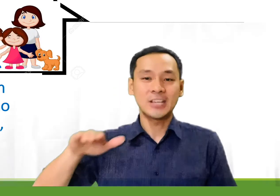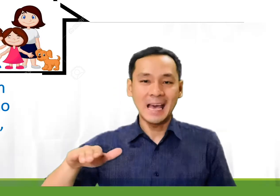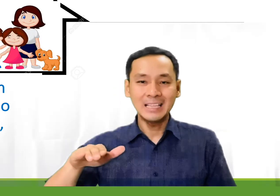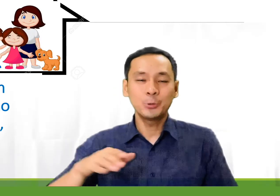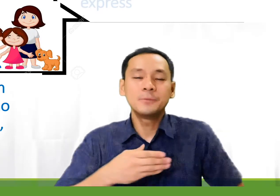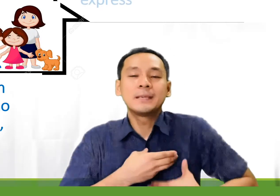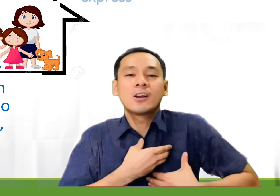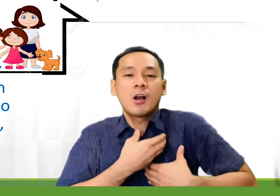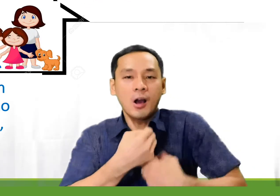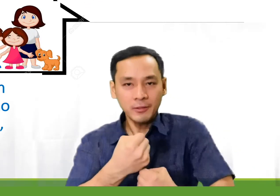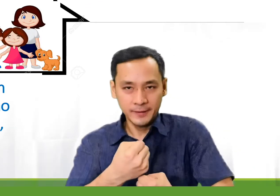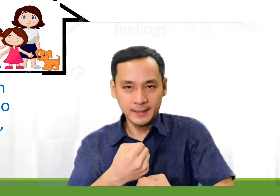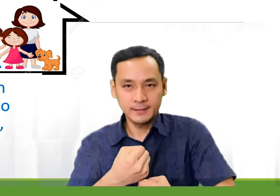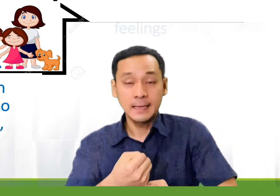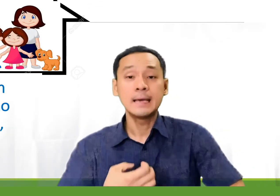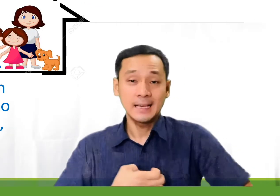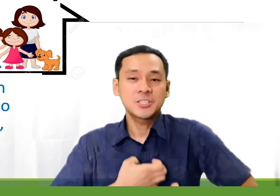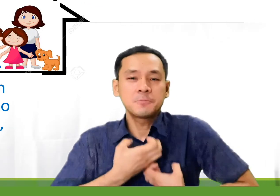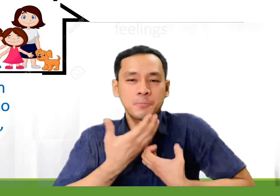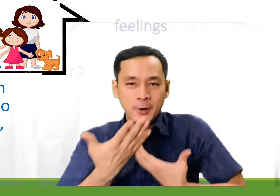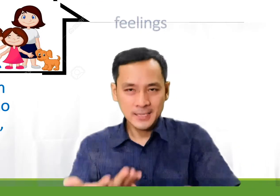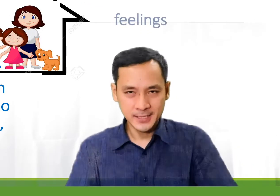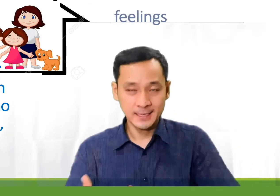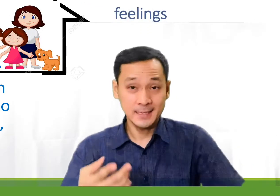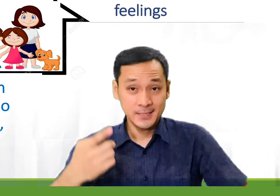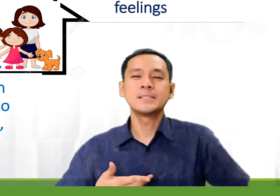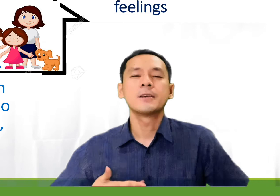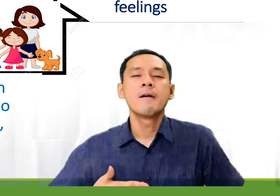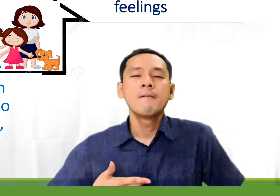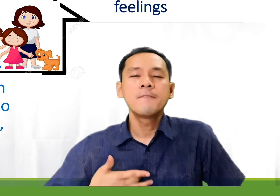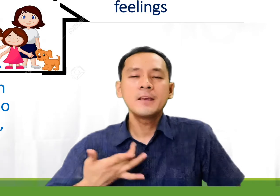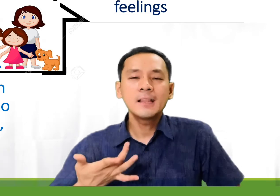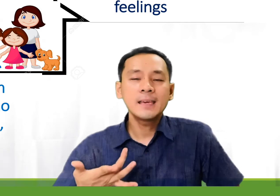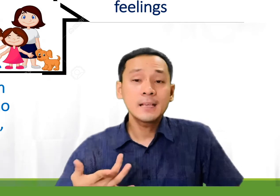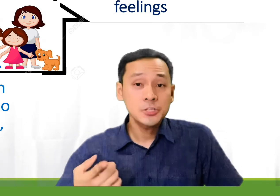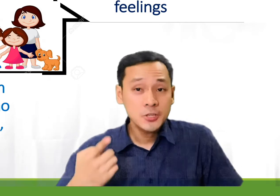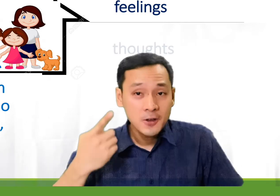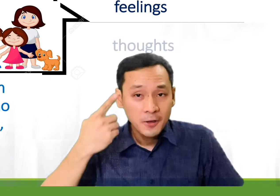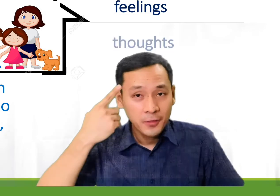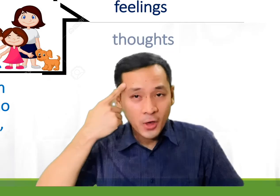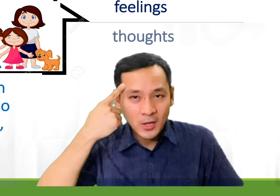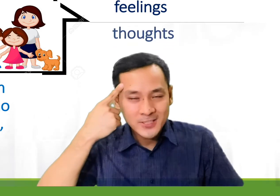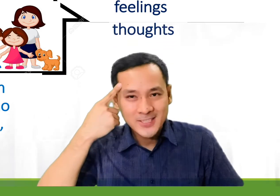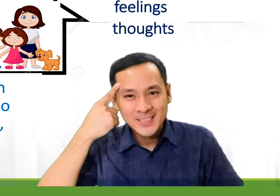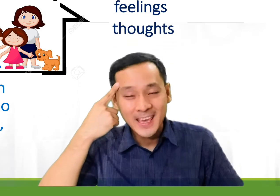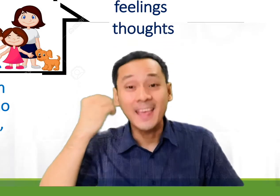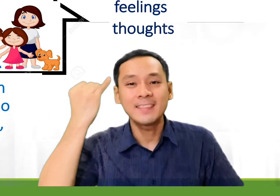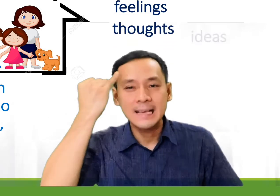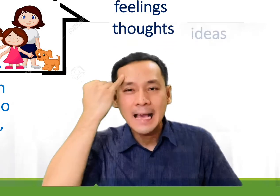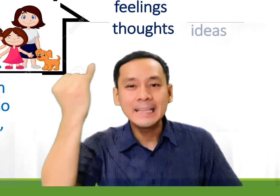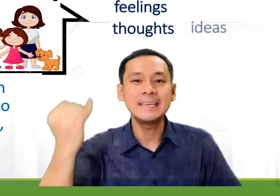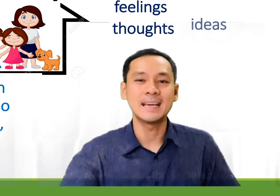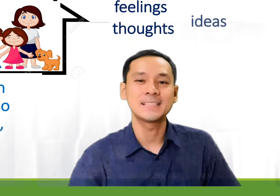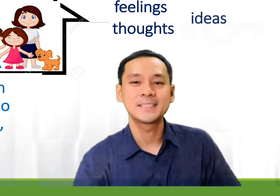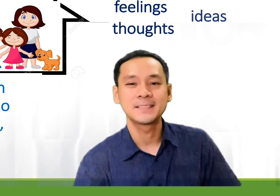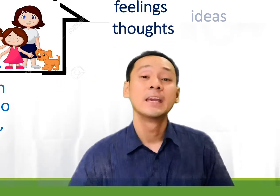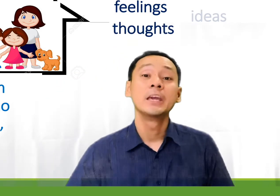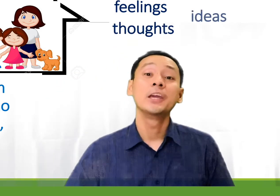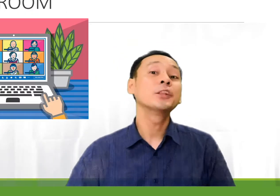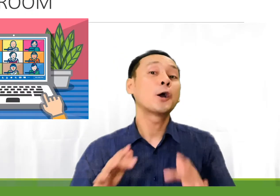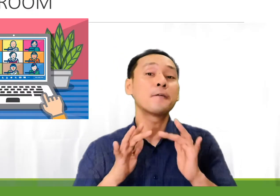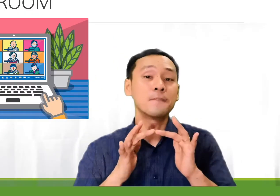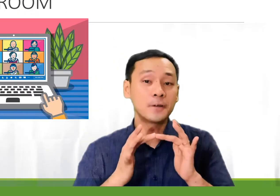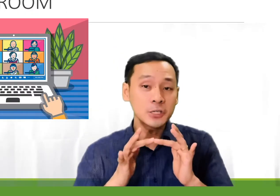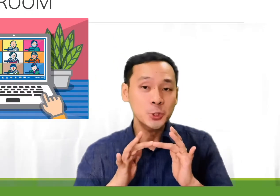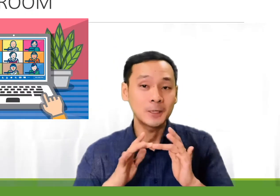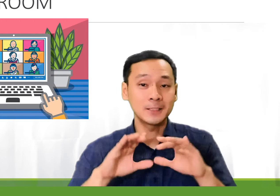The child would be confident expressing his feelings, thoughts, and ideas.